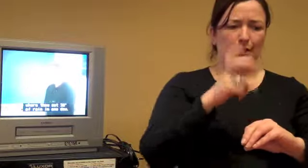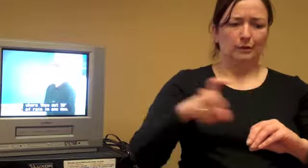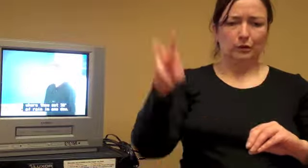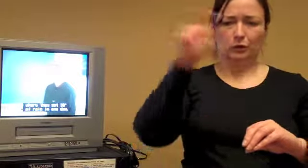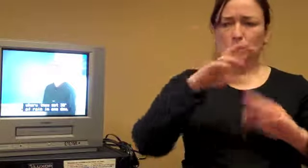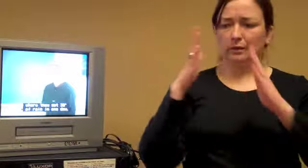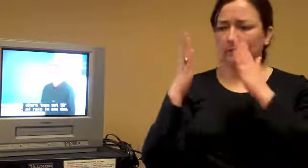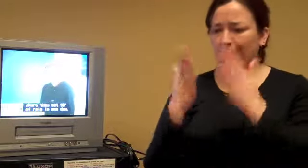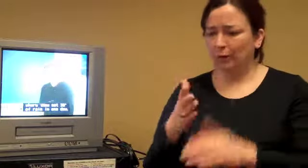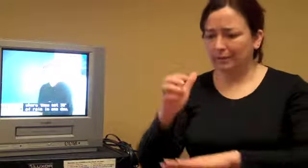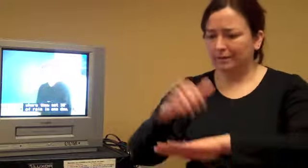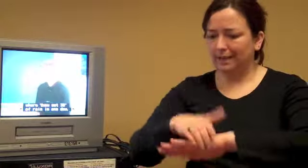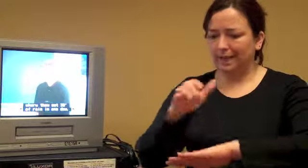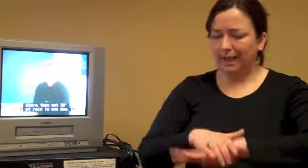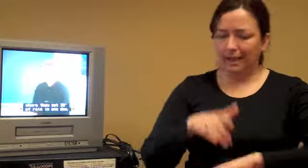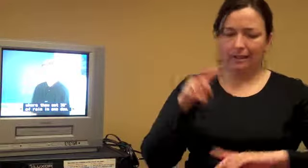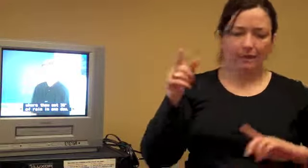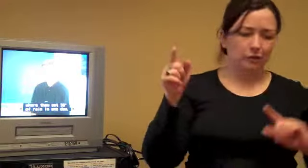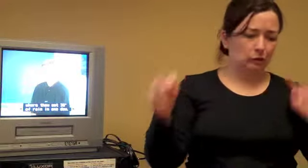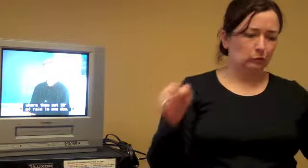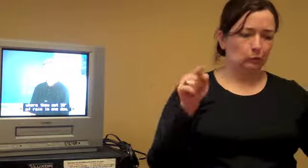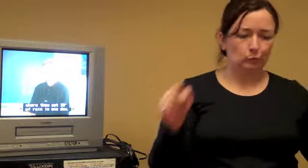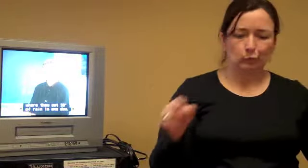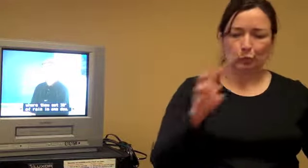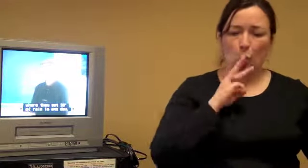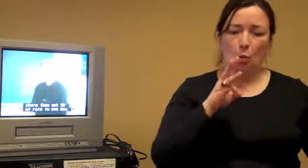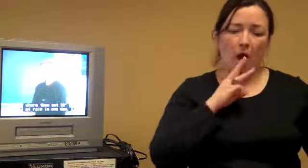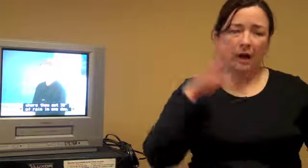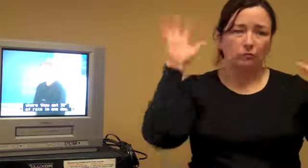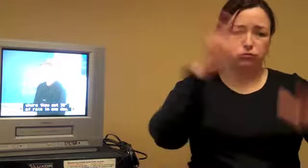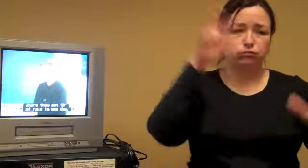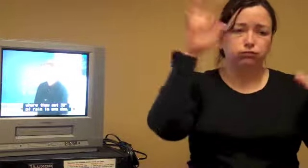got 30 inches of rain in one day.